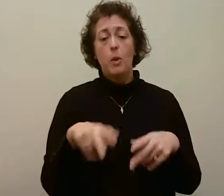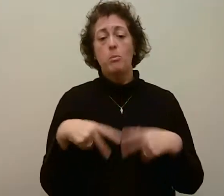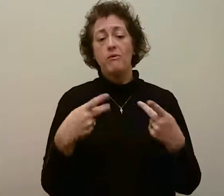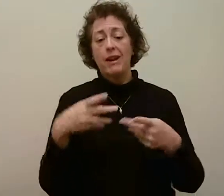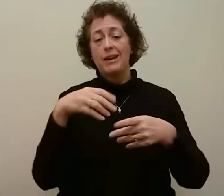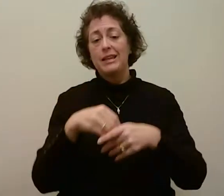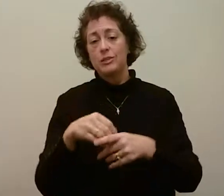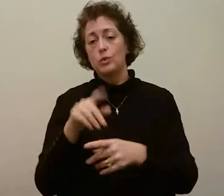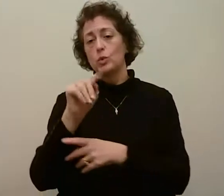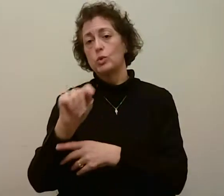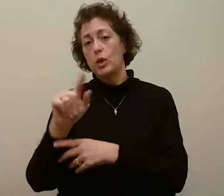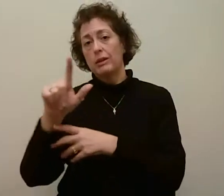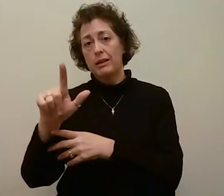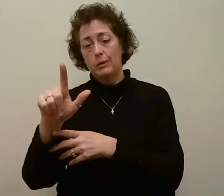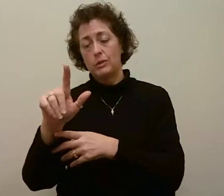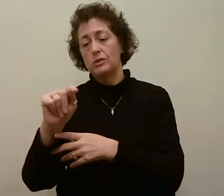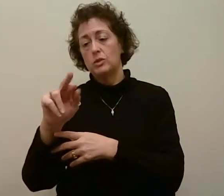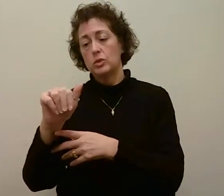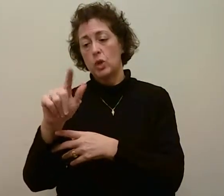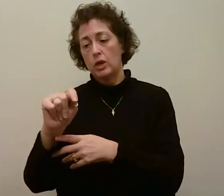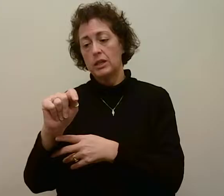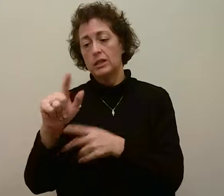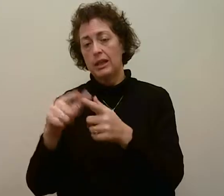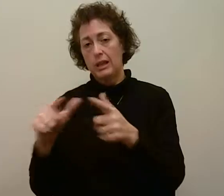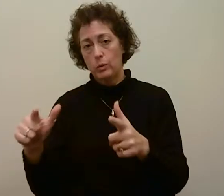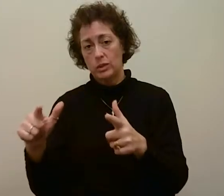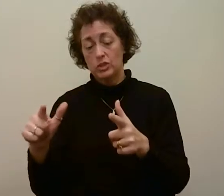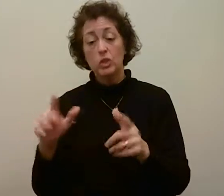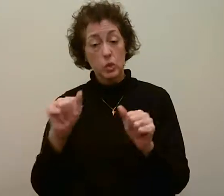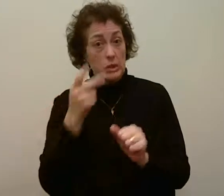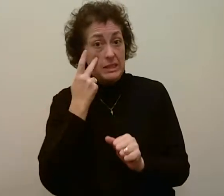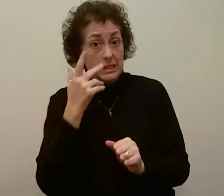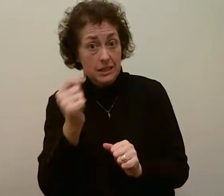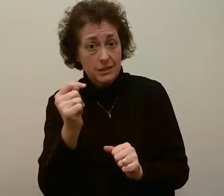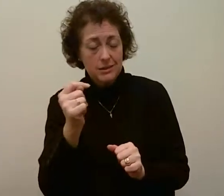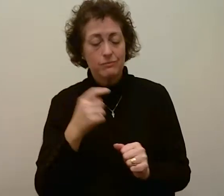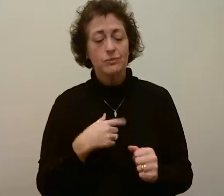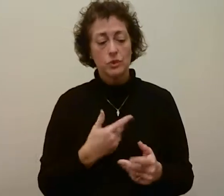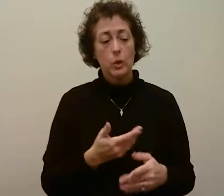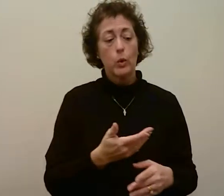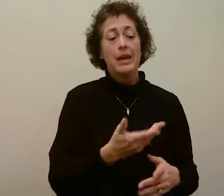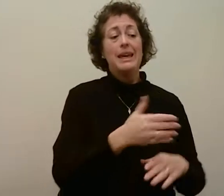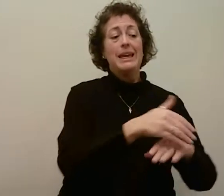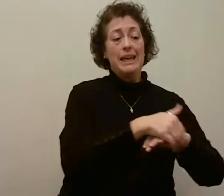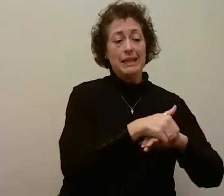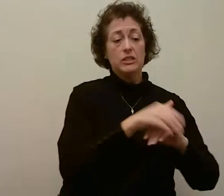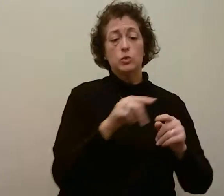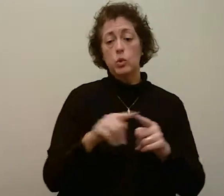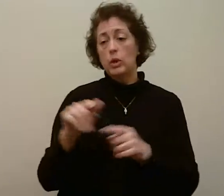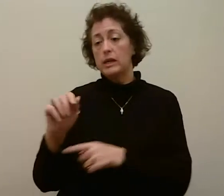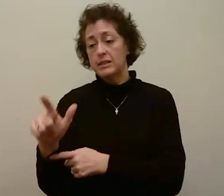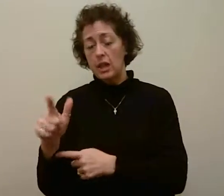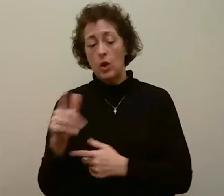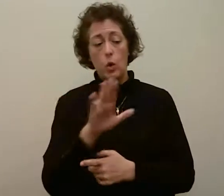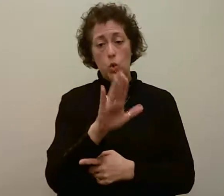observable. If you are going from English to ASL, your production of ASL is your product.